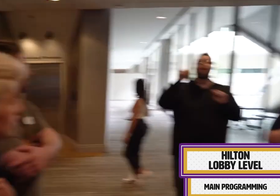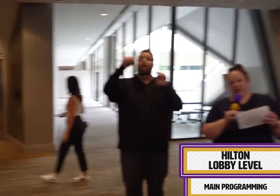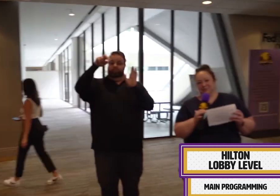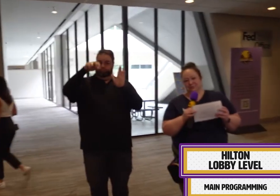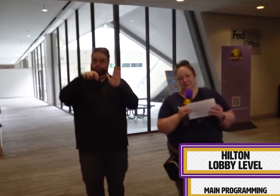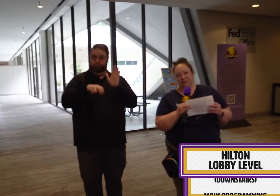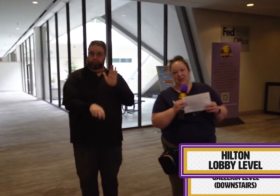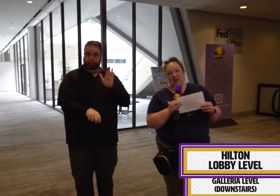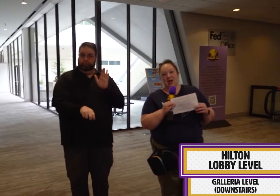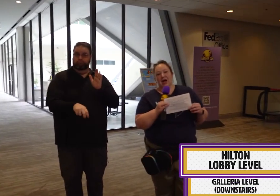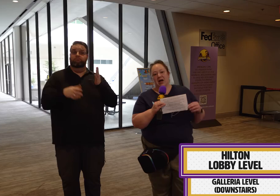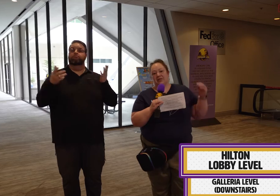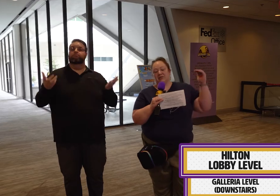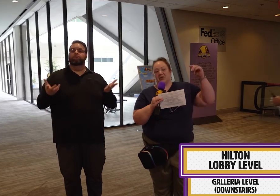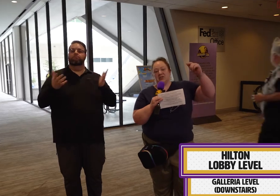from here,